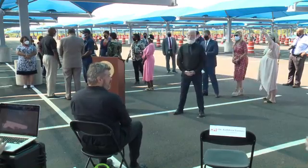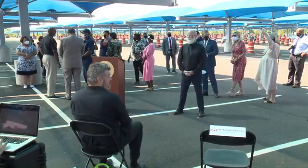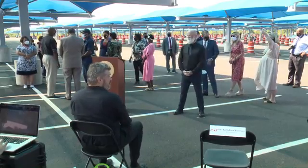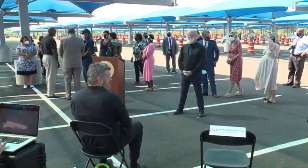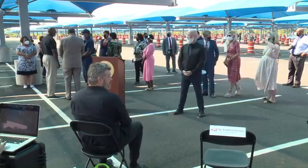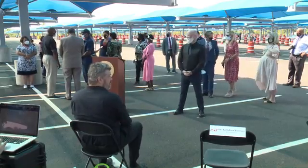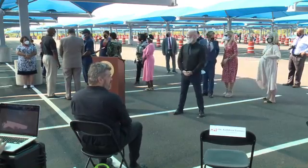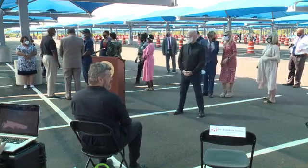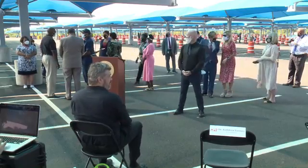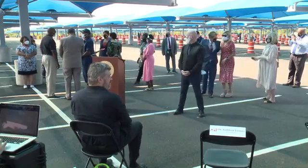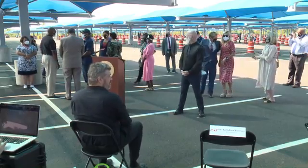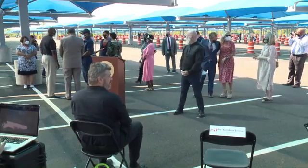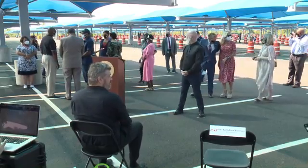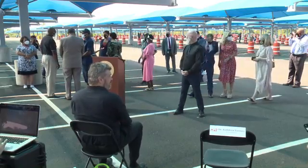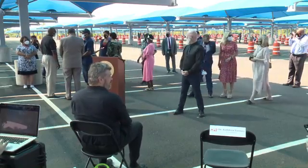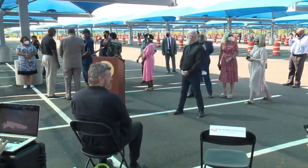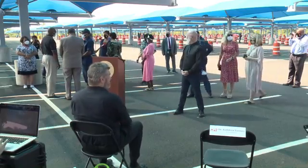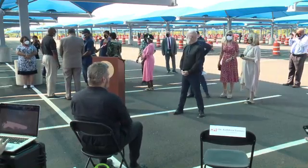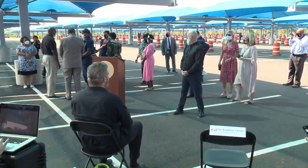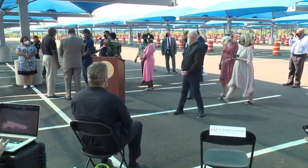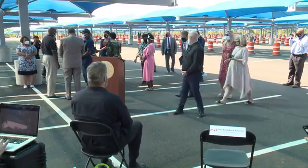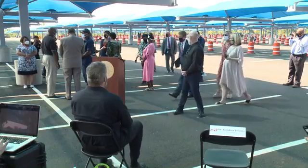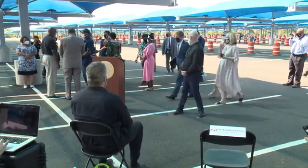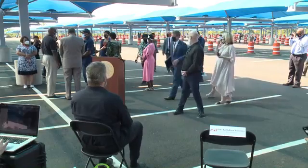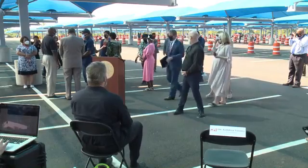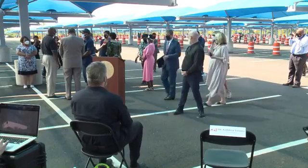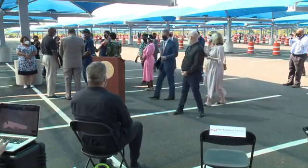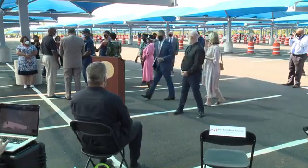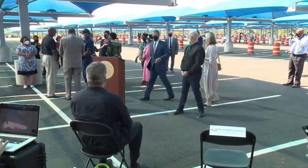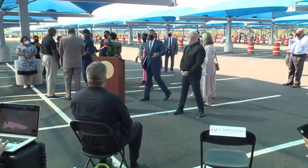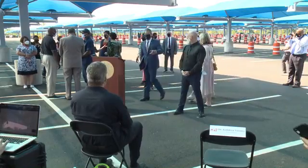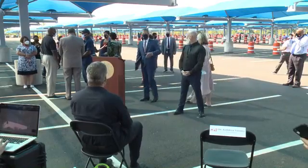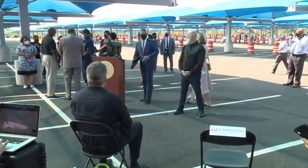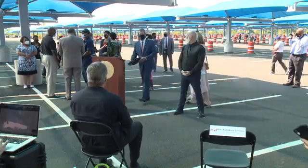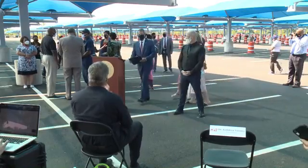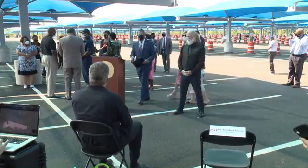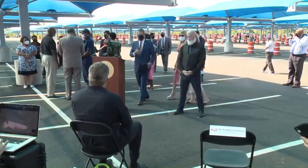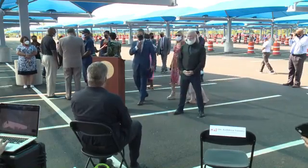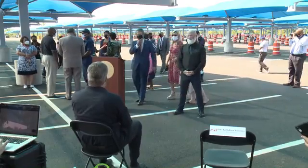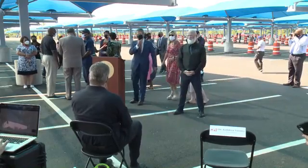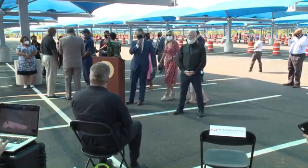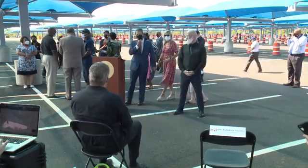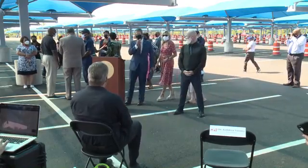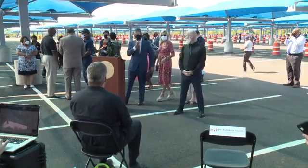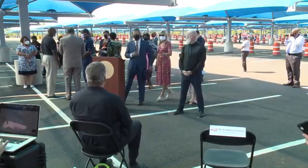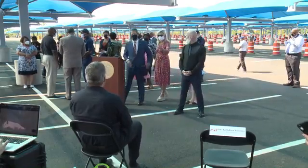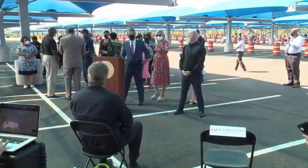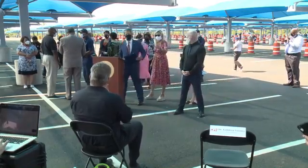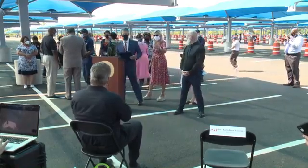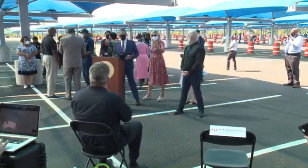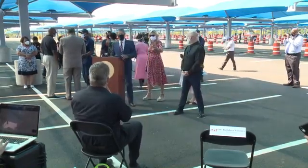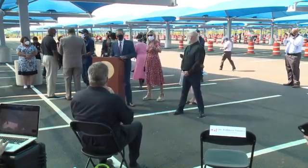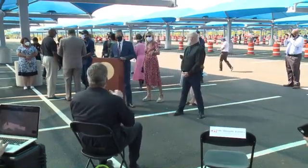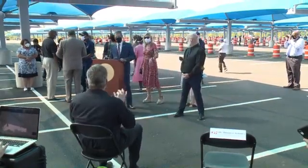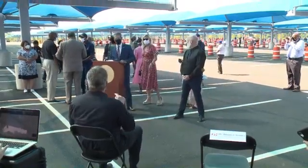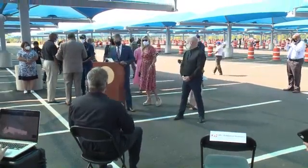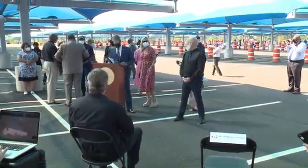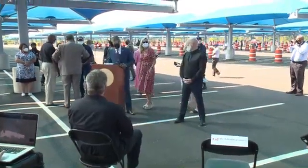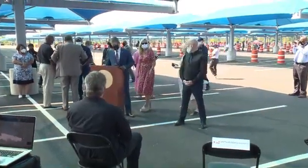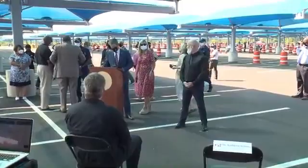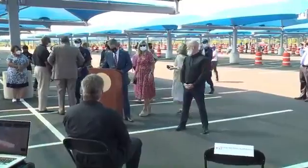happen and has control over what's going to happen. But ultimately, we still have to make decisions to put ourselves in a good